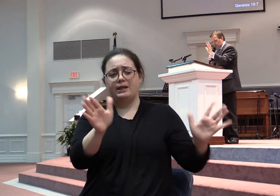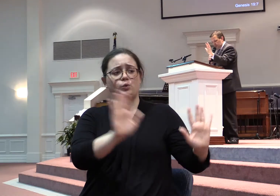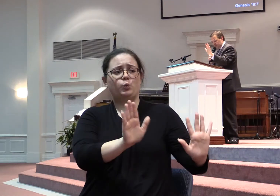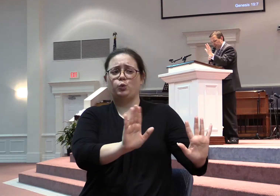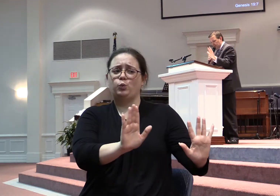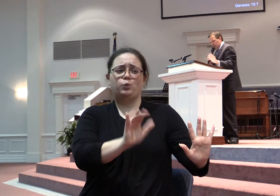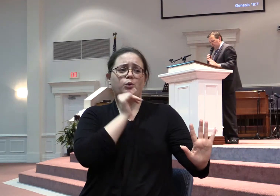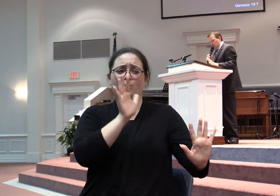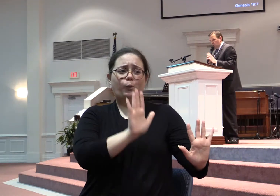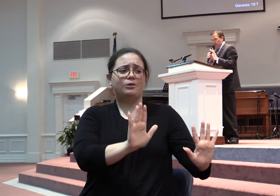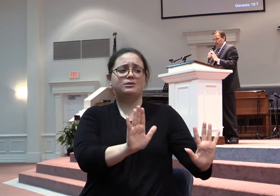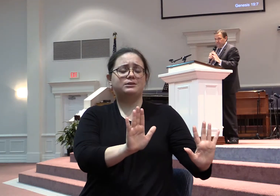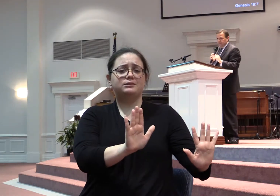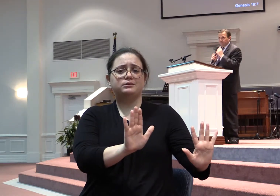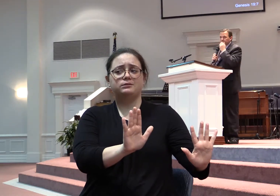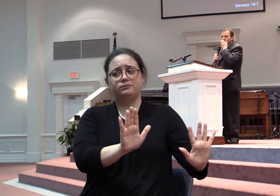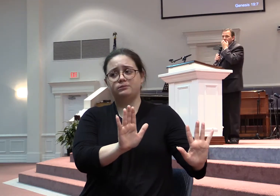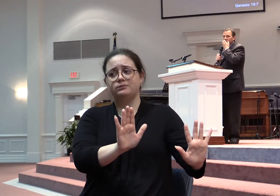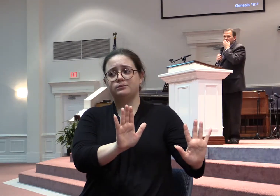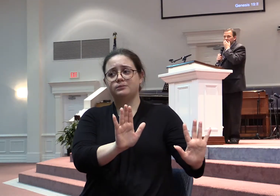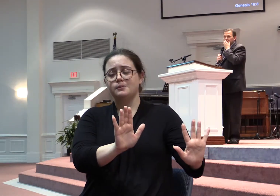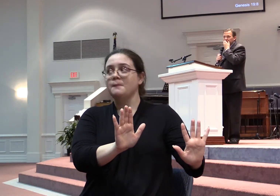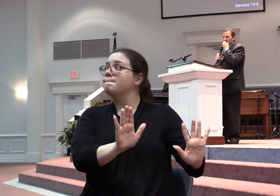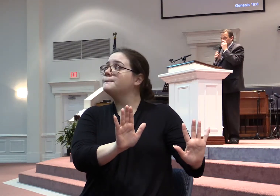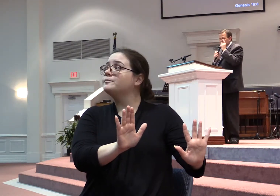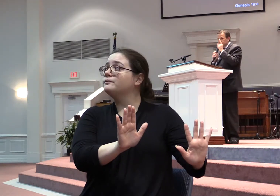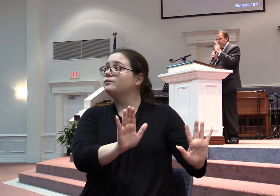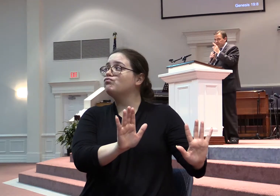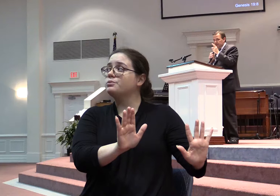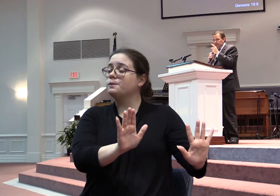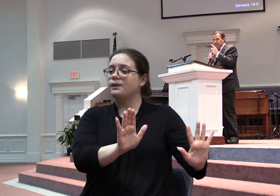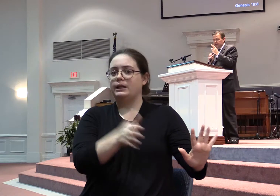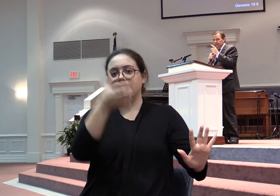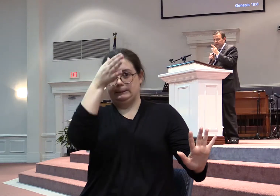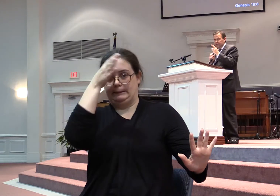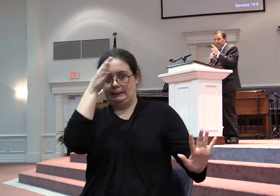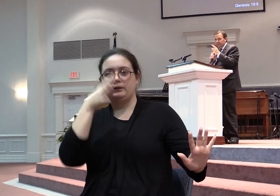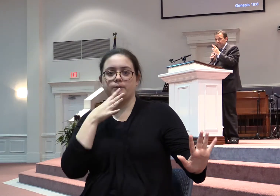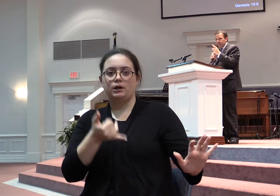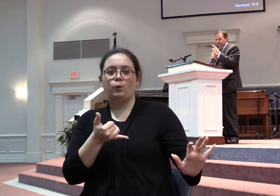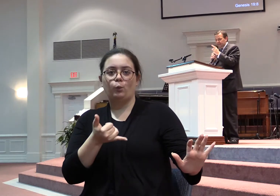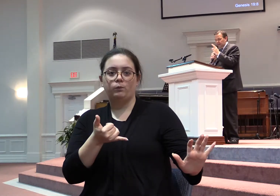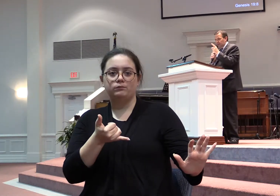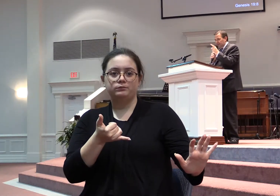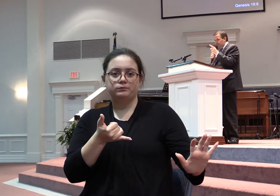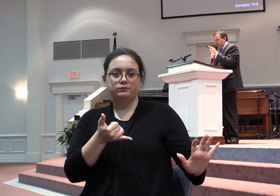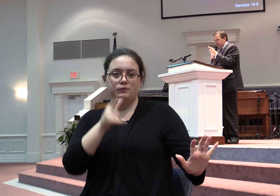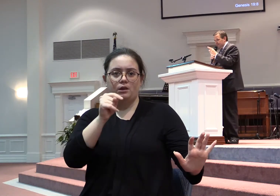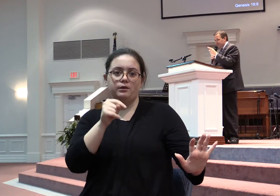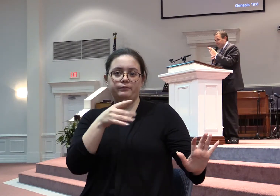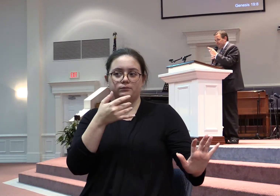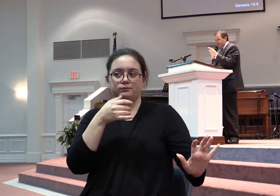do this. Behold now. Now this is a daddy speaking. No. I don't get